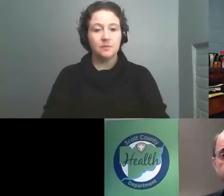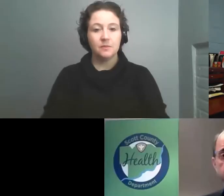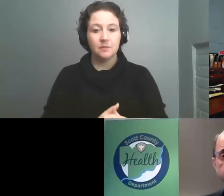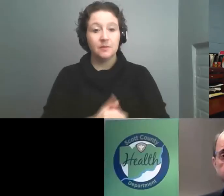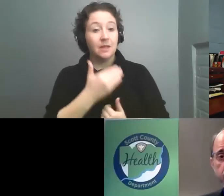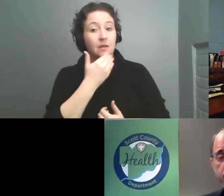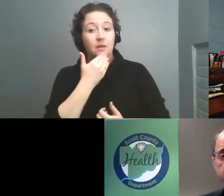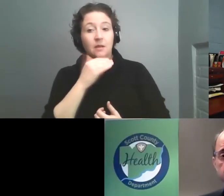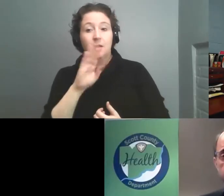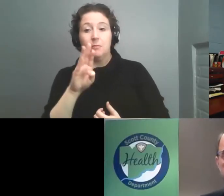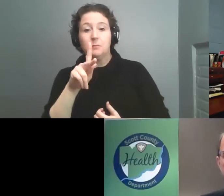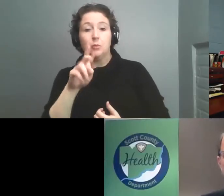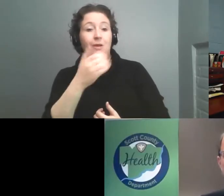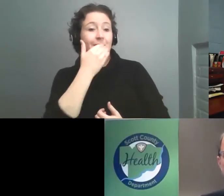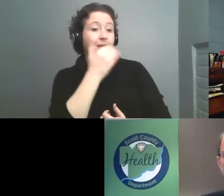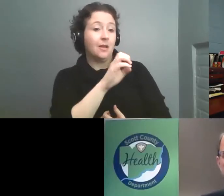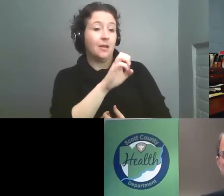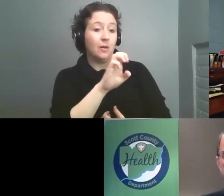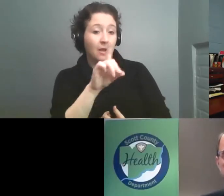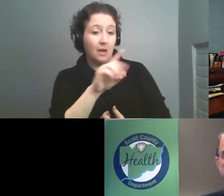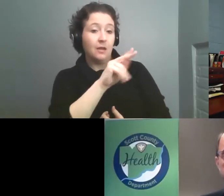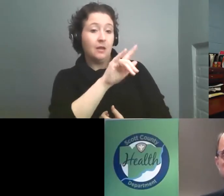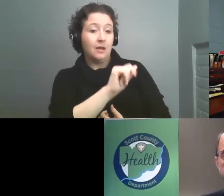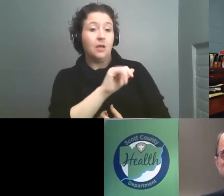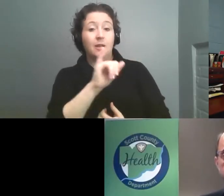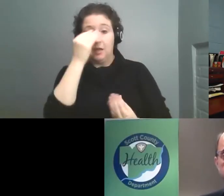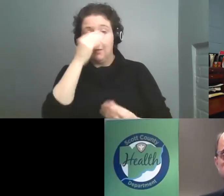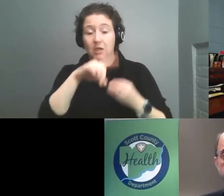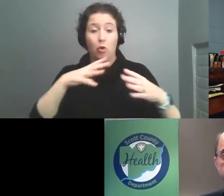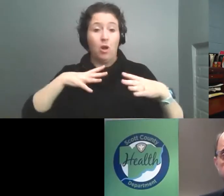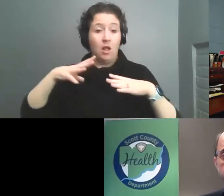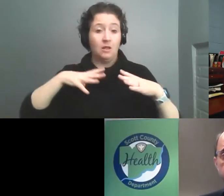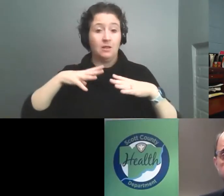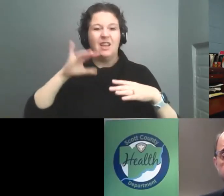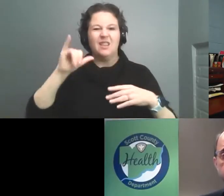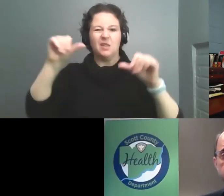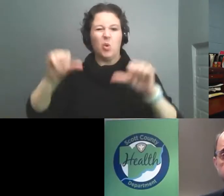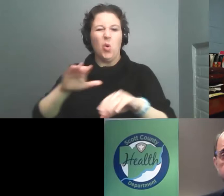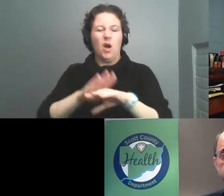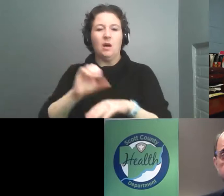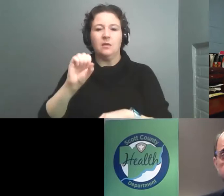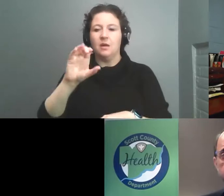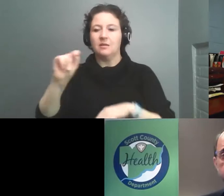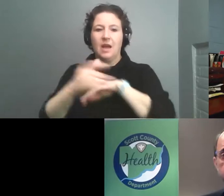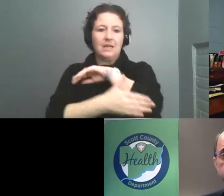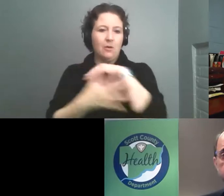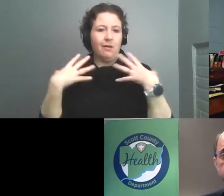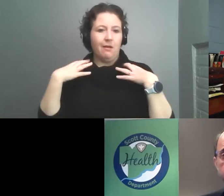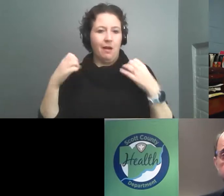Thank you, Ed and Nita. The information that they shared today on the holiday guidance is posted on the Scott County Health Department's website, as well